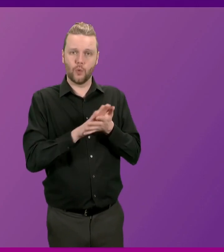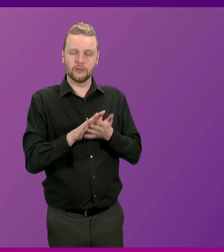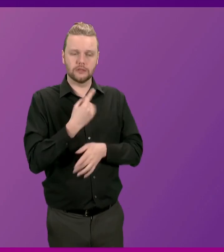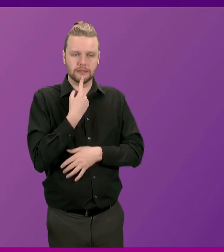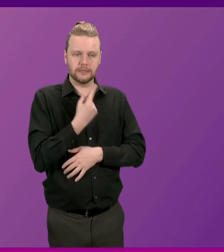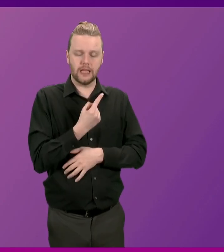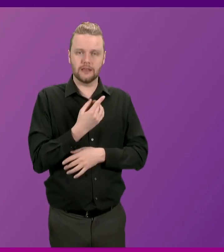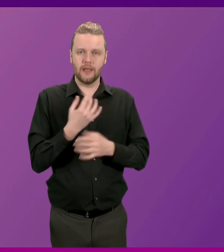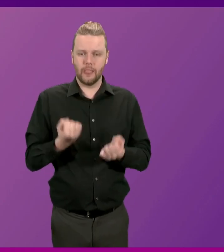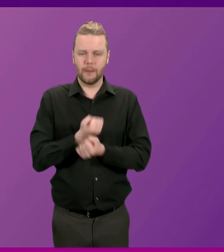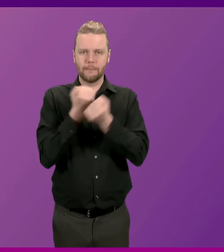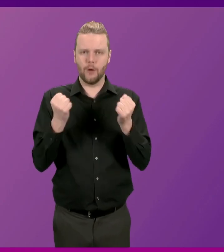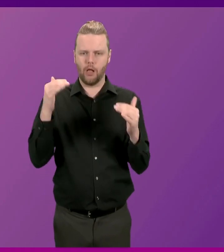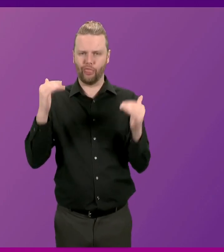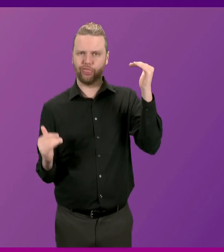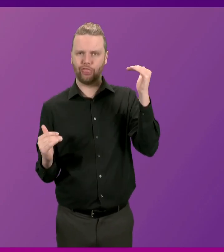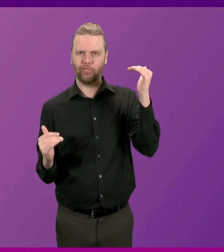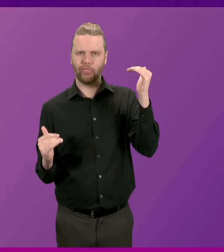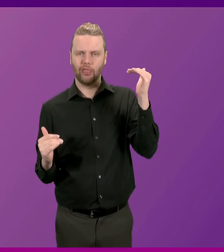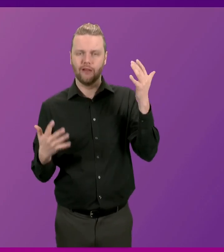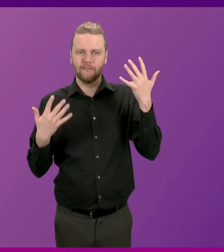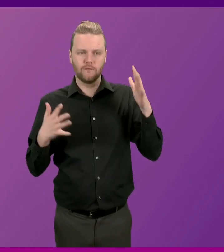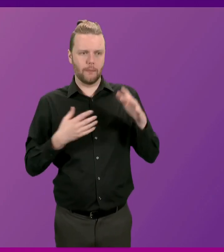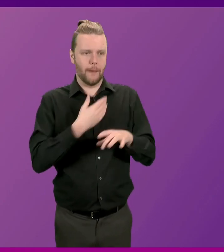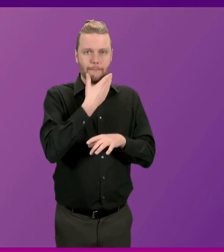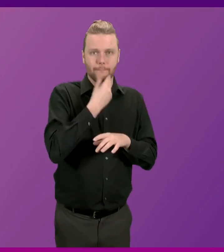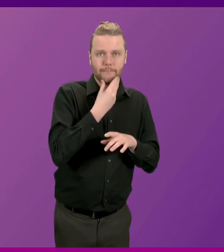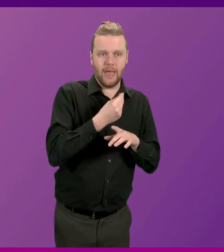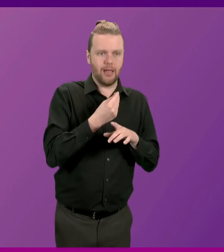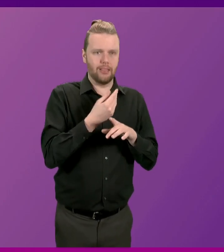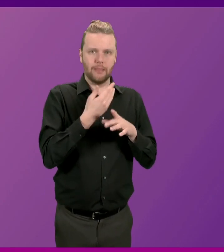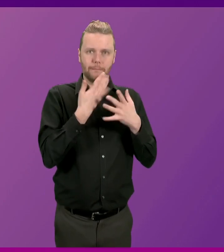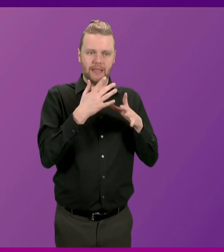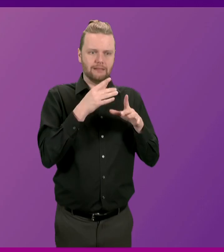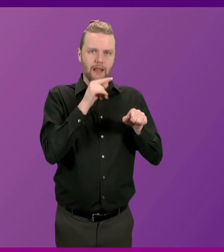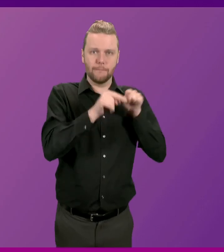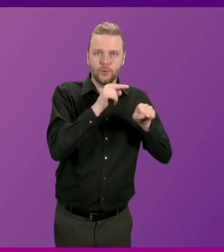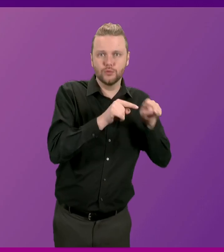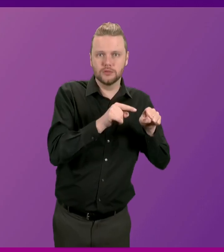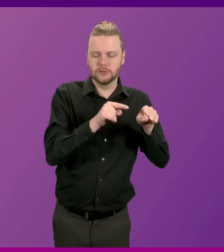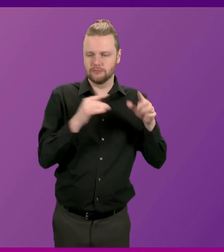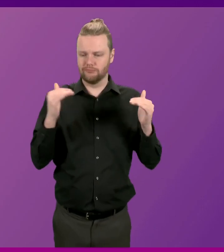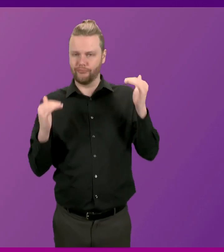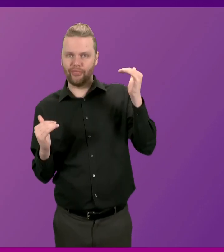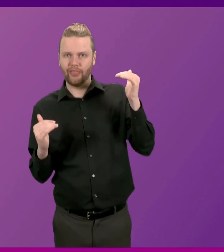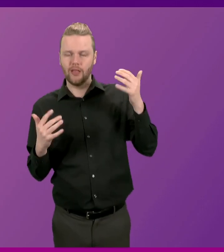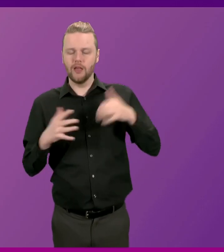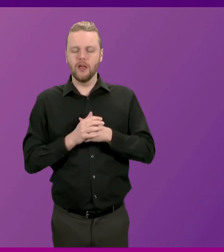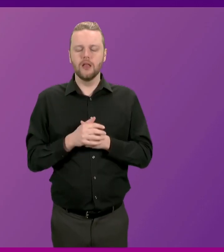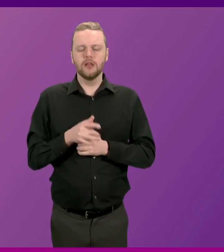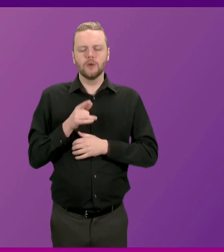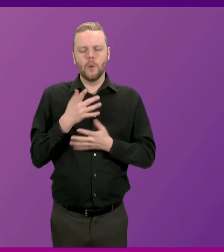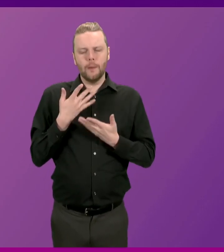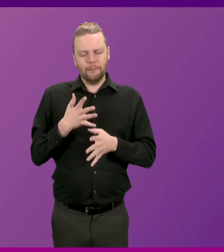power imbalance of the male perpetrators to domestic abuse. So we've been looking